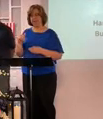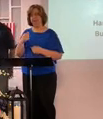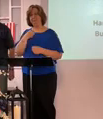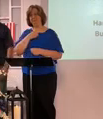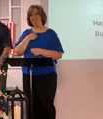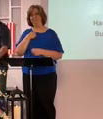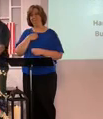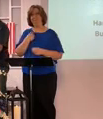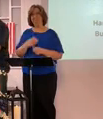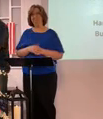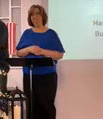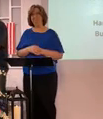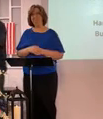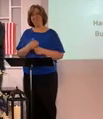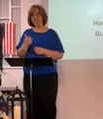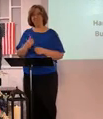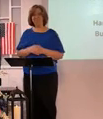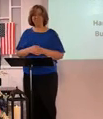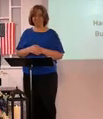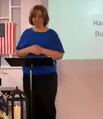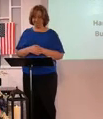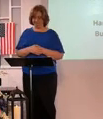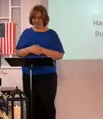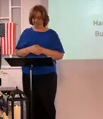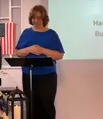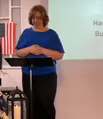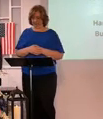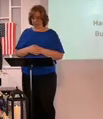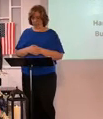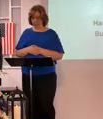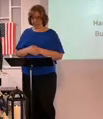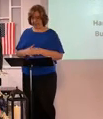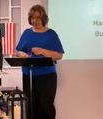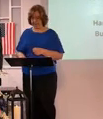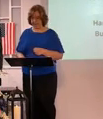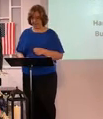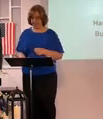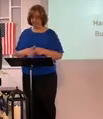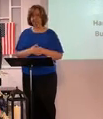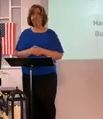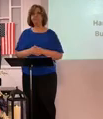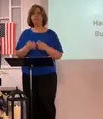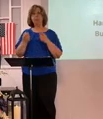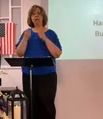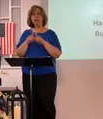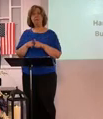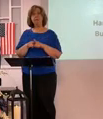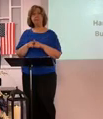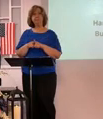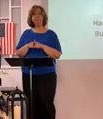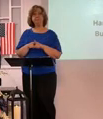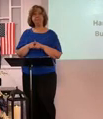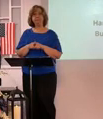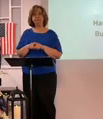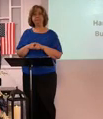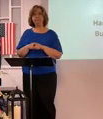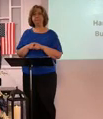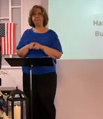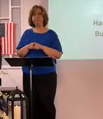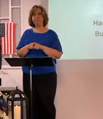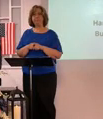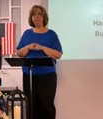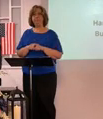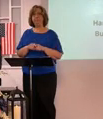sorry. Yeah. So what ended up happening is our